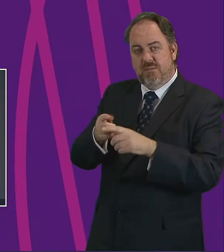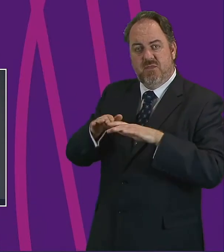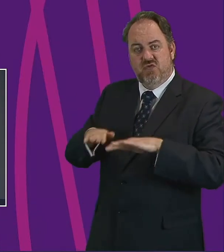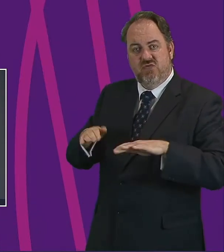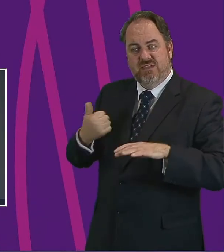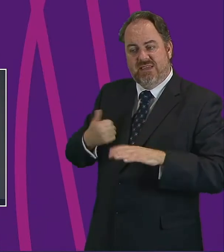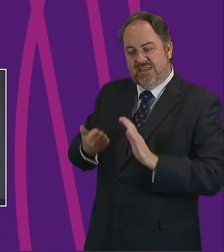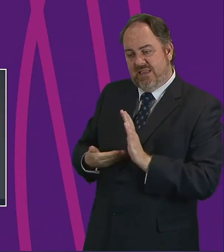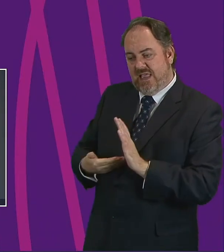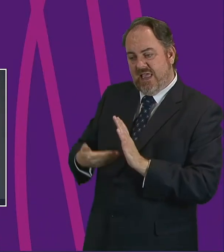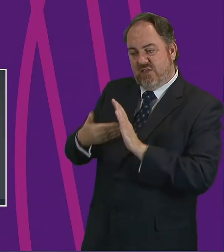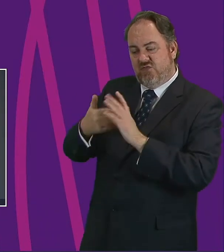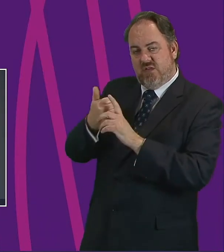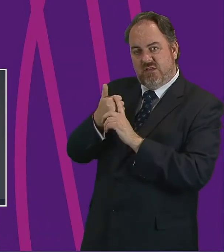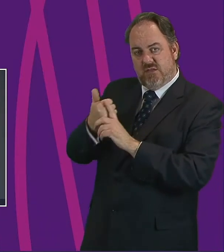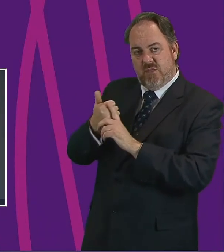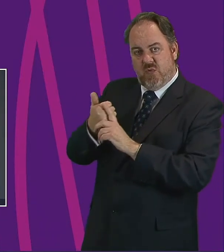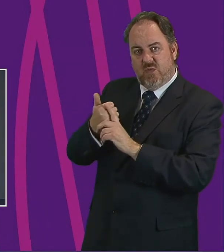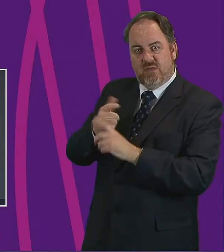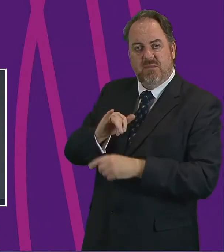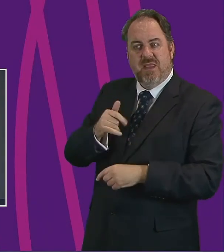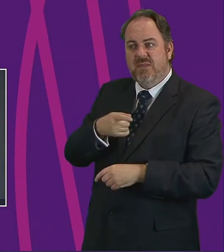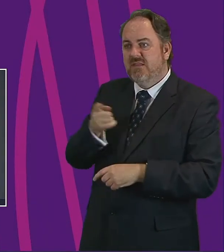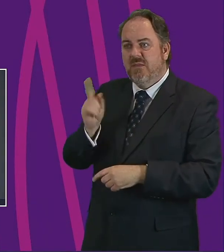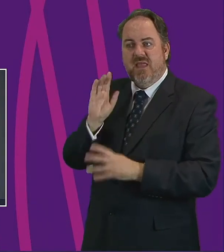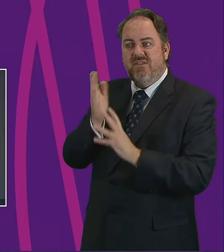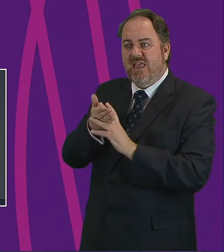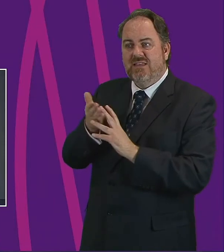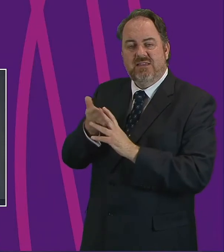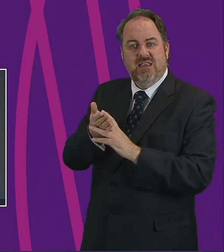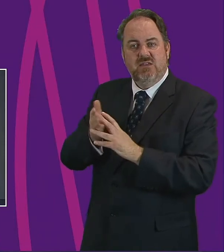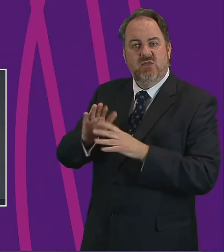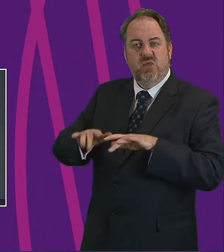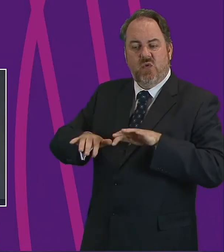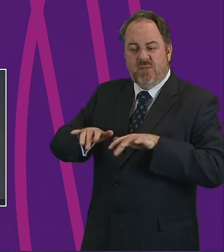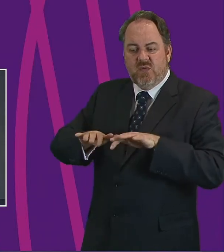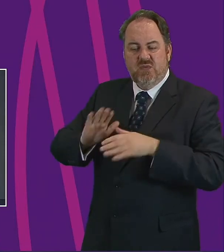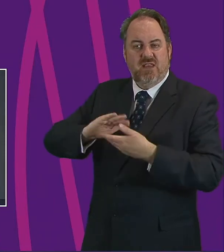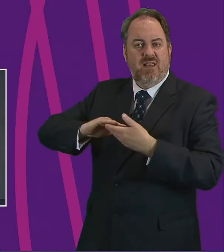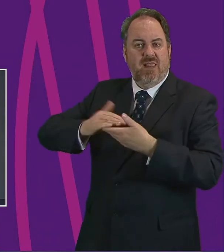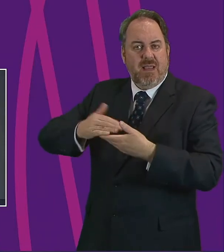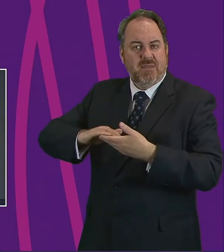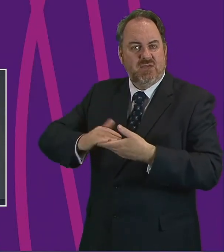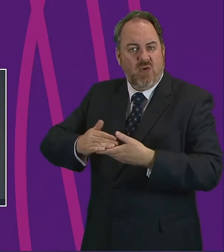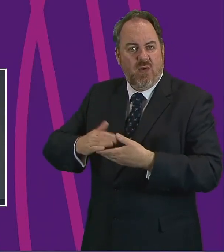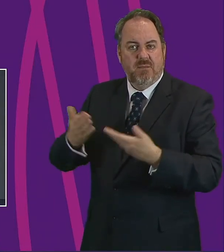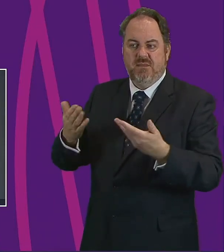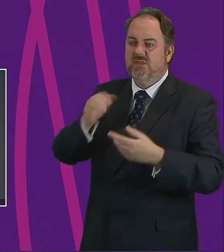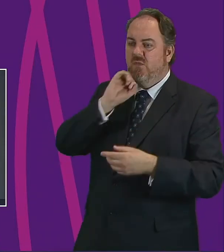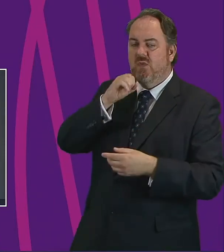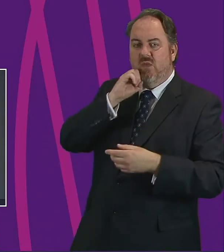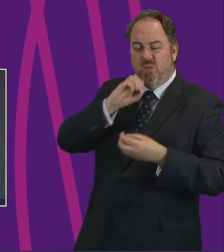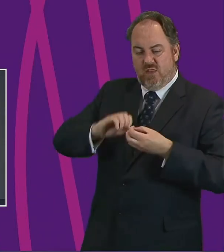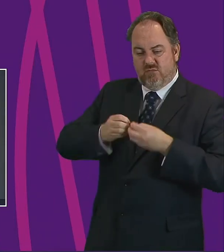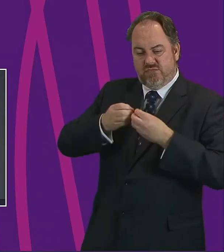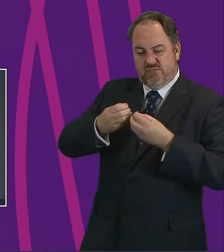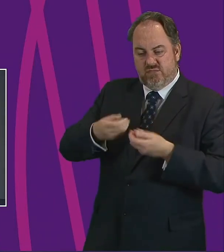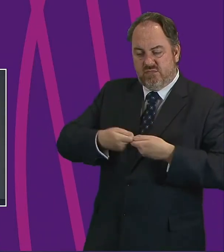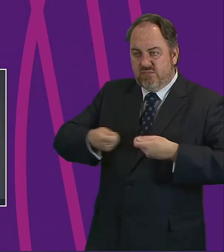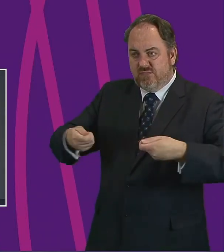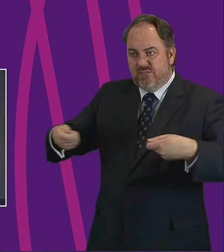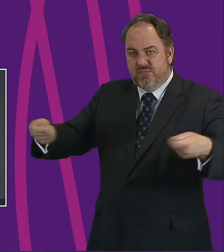that access through a lack of digital connectivity. In relation to the second point that Mr Gibson raises, and